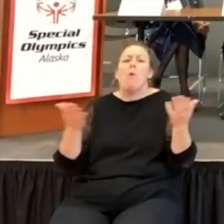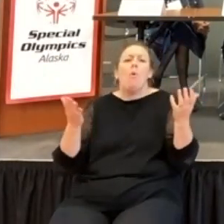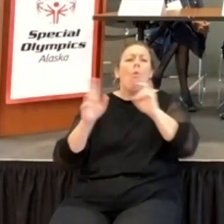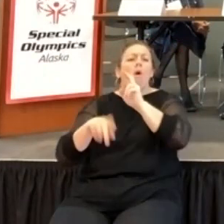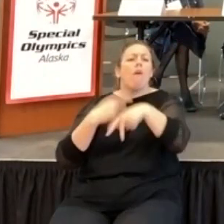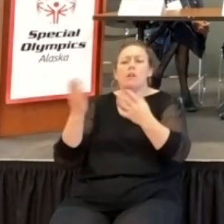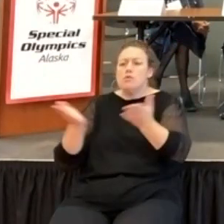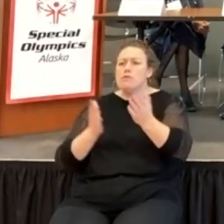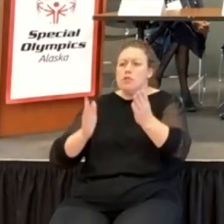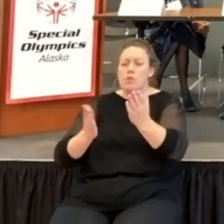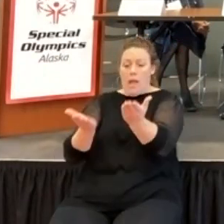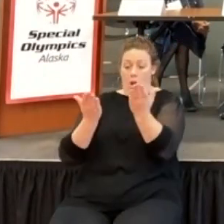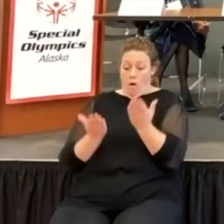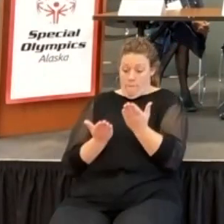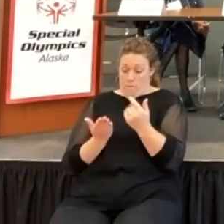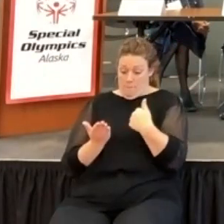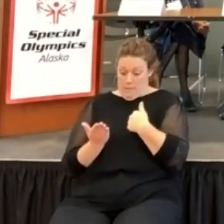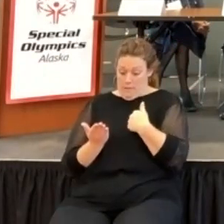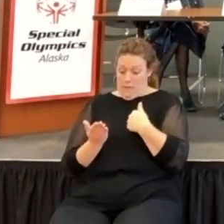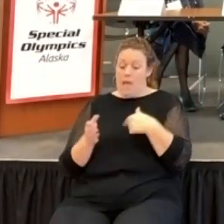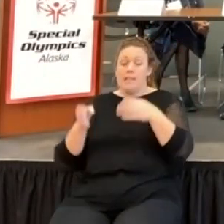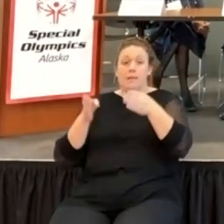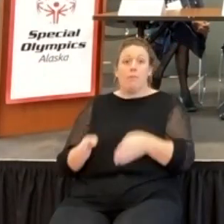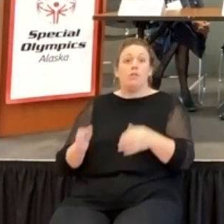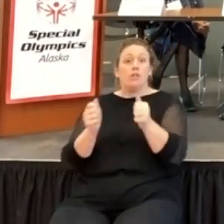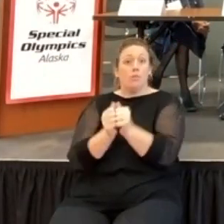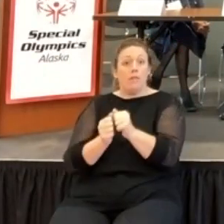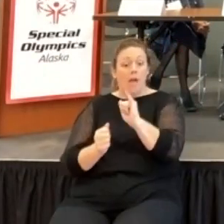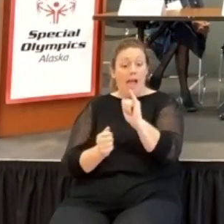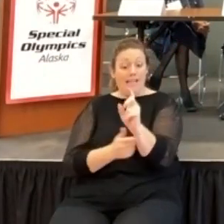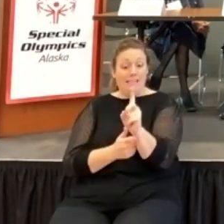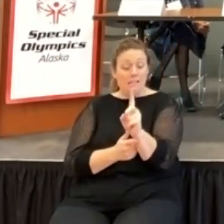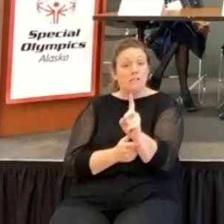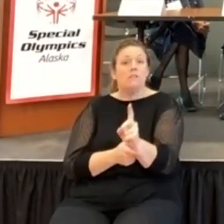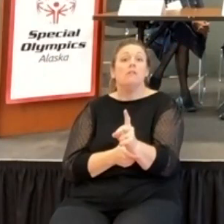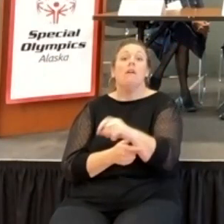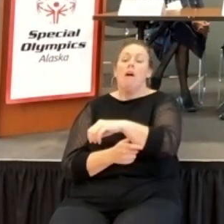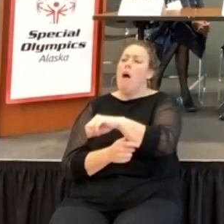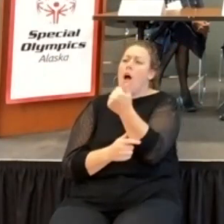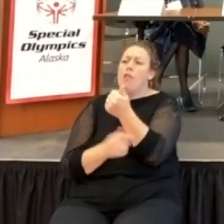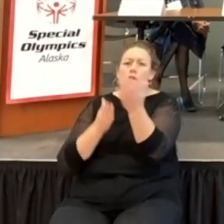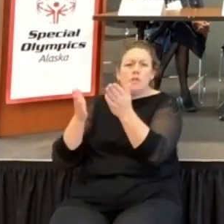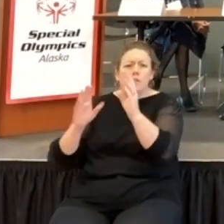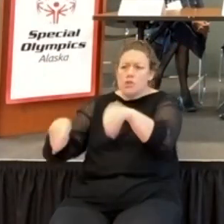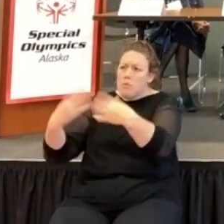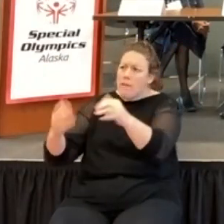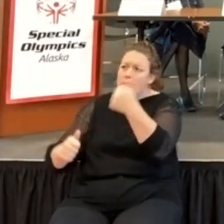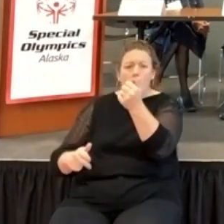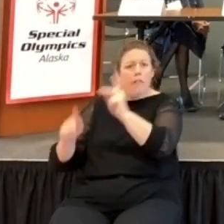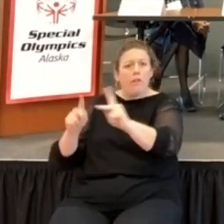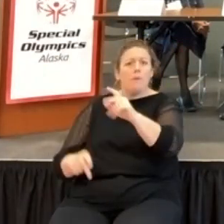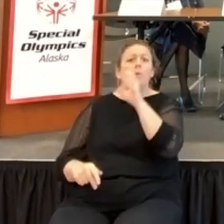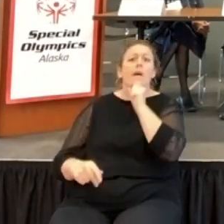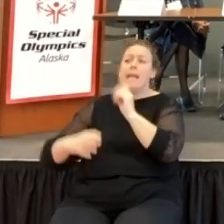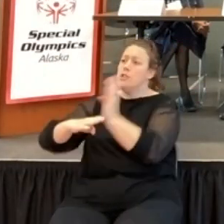me as a person with ID? Some of the same services that you offer others. And I know it